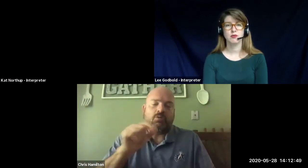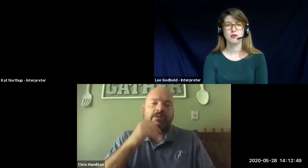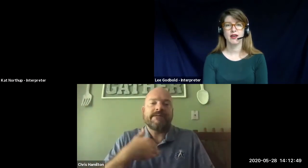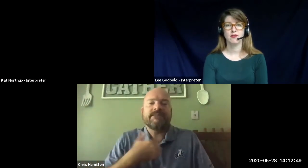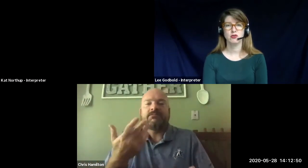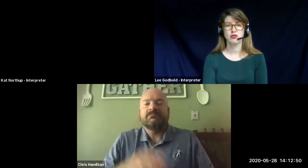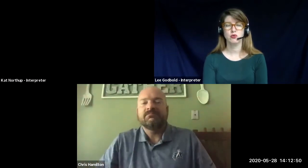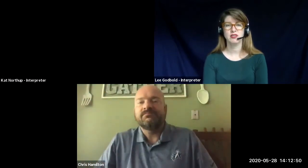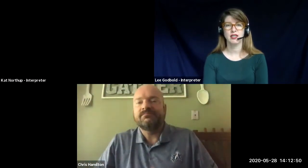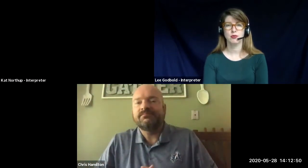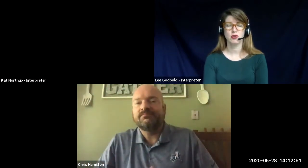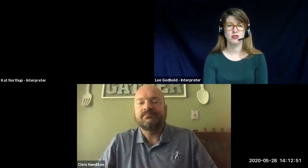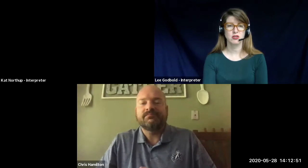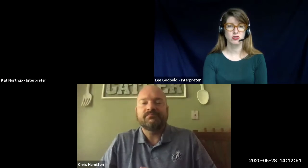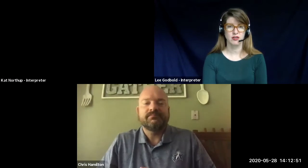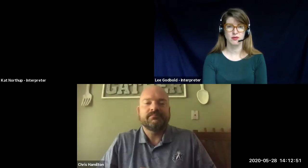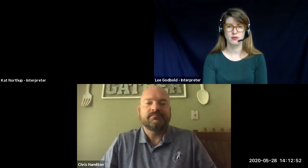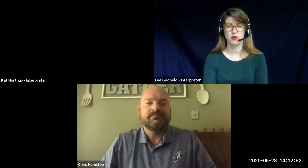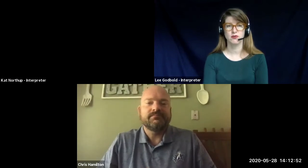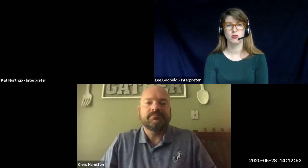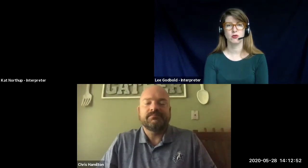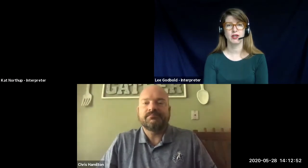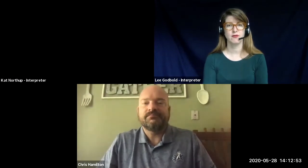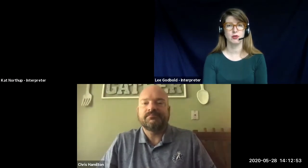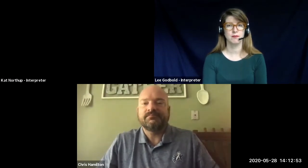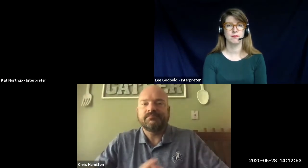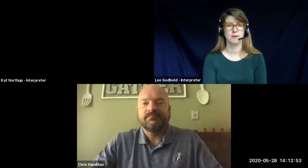example, have your school set up a cross country team this fall if you don't already have one.